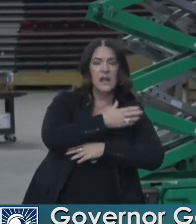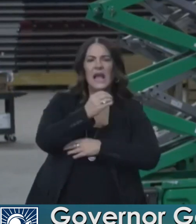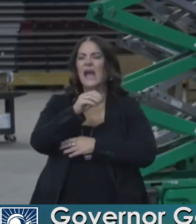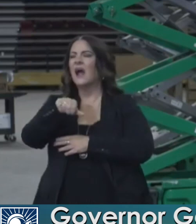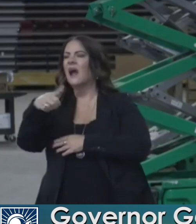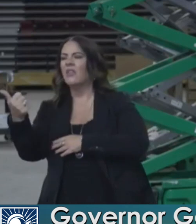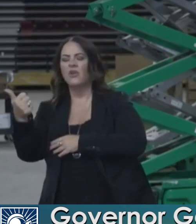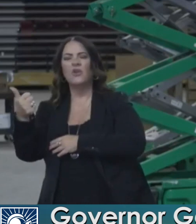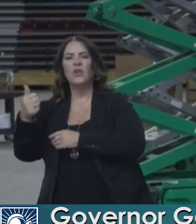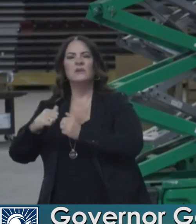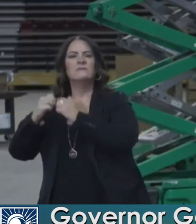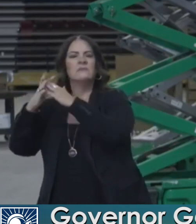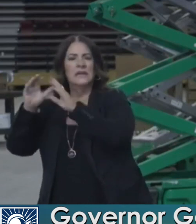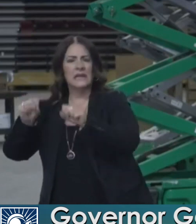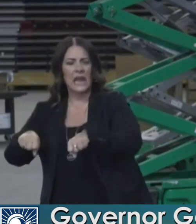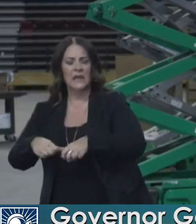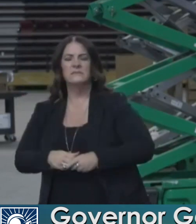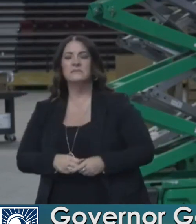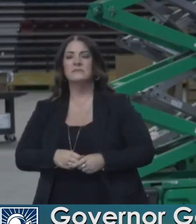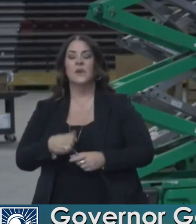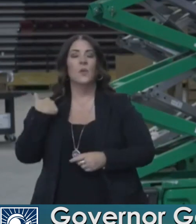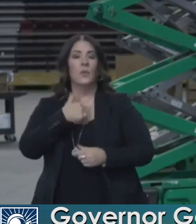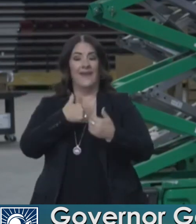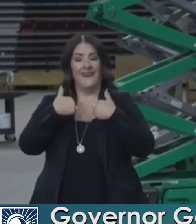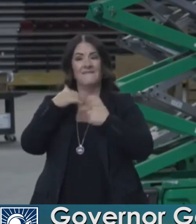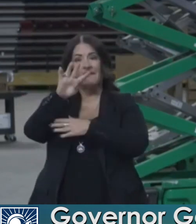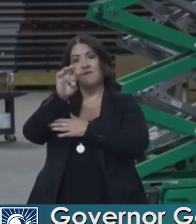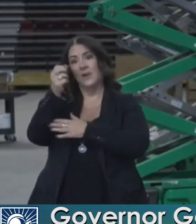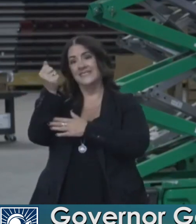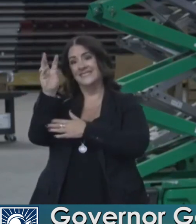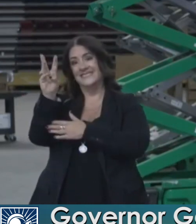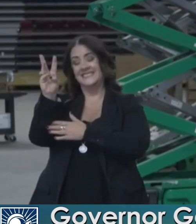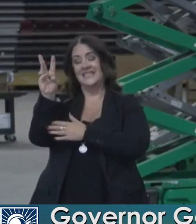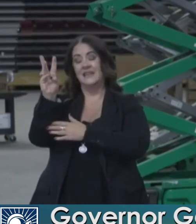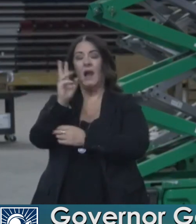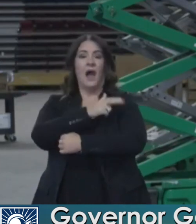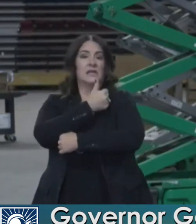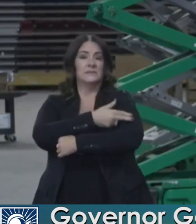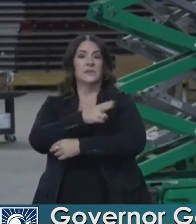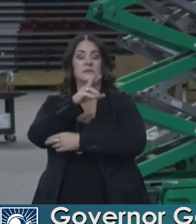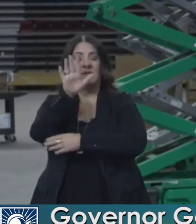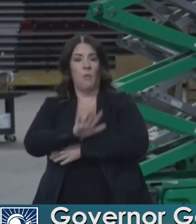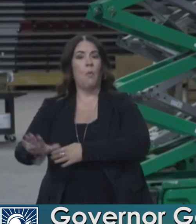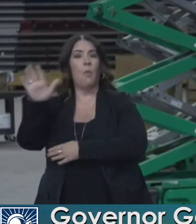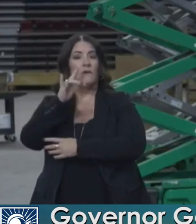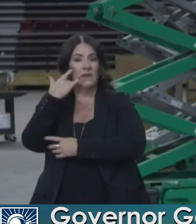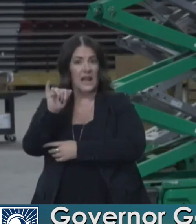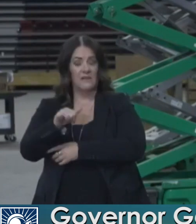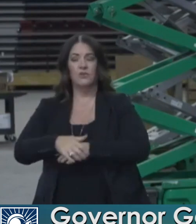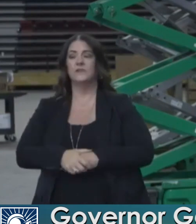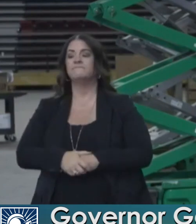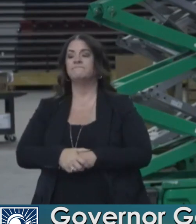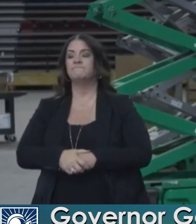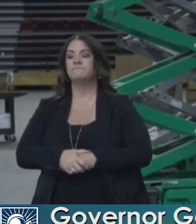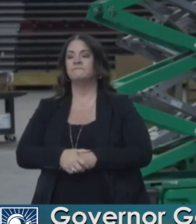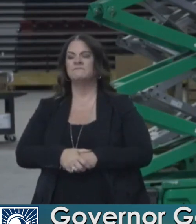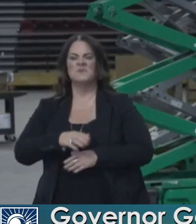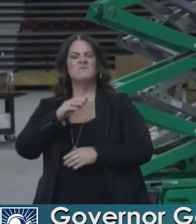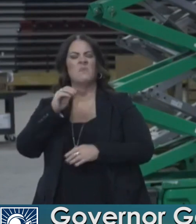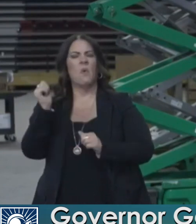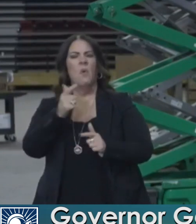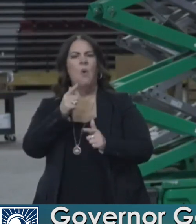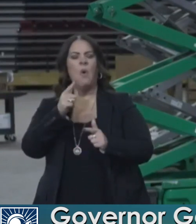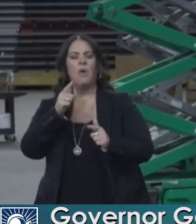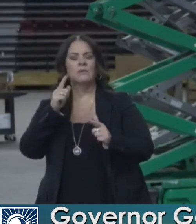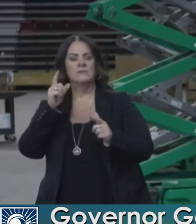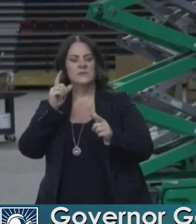with a caveat. We have 416 hospitals in our hospital system, some 75,000 licensed beds. We